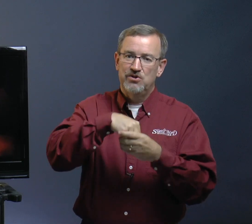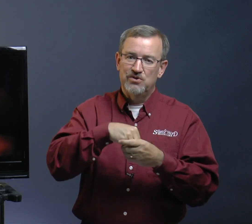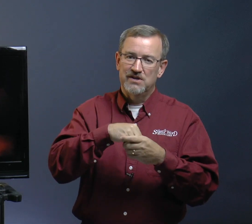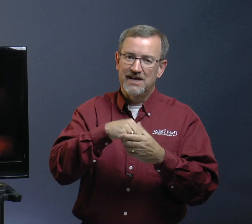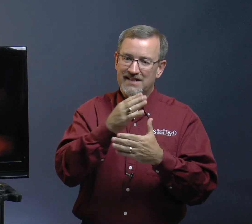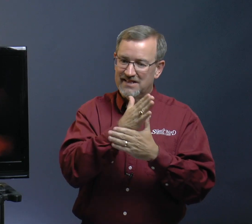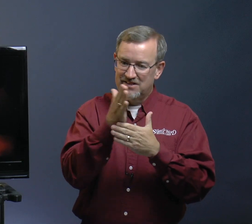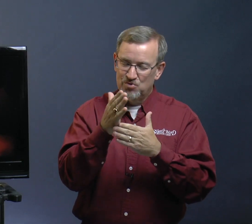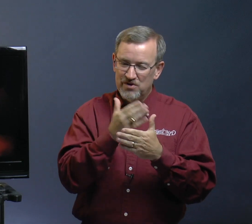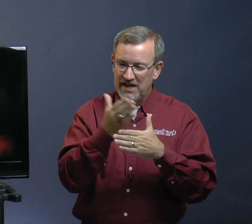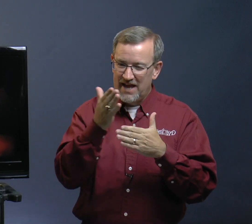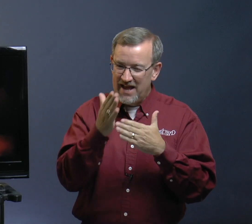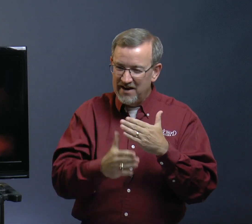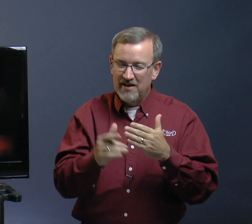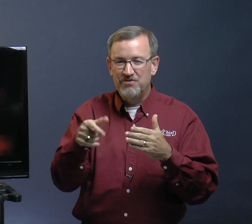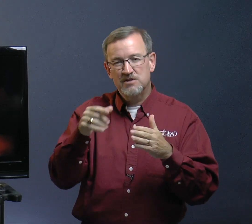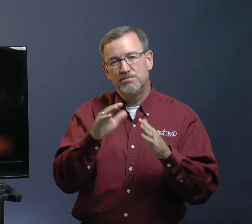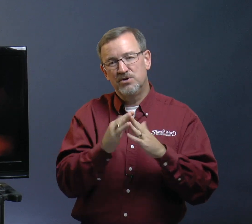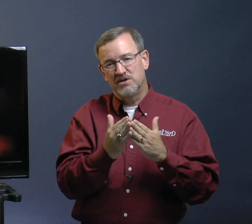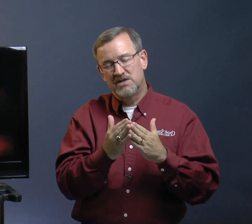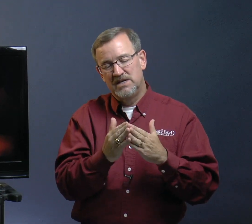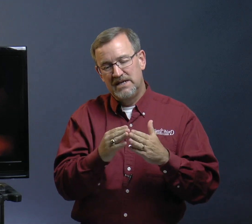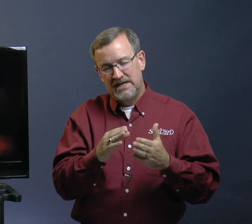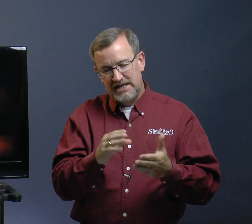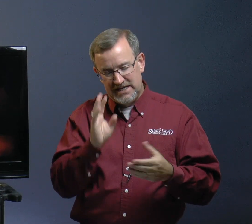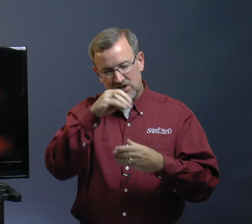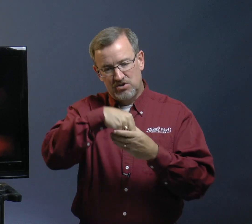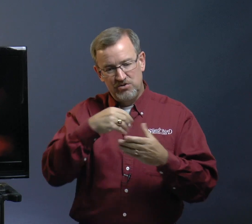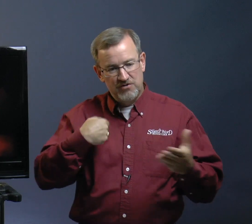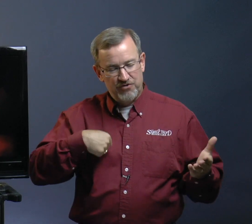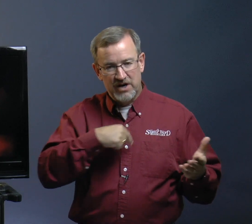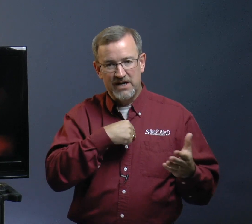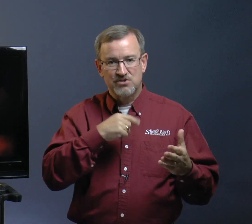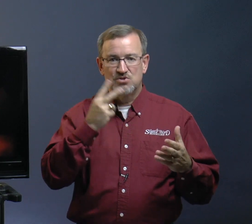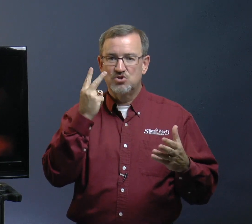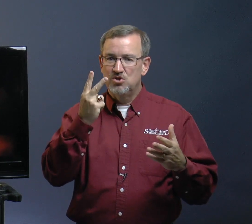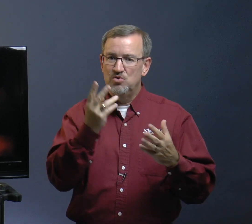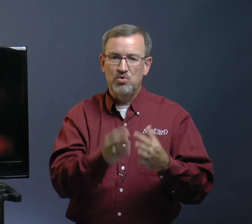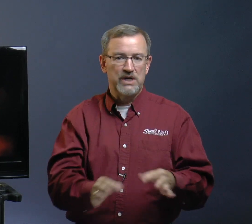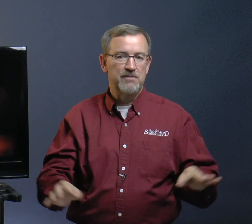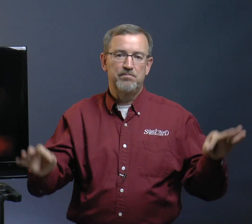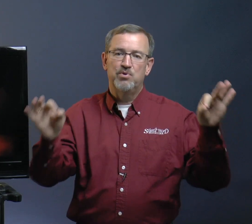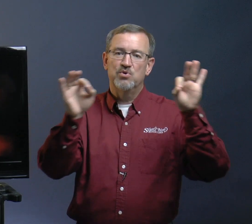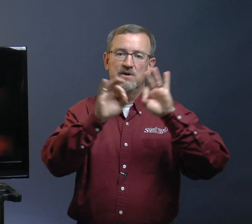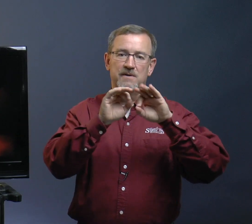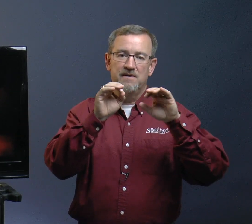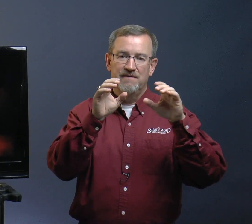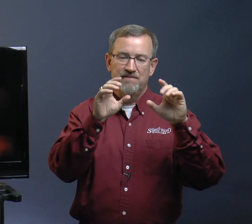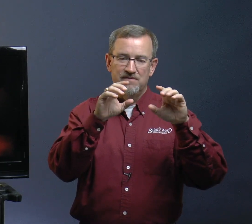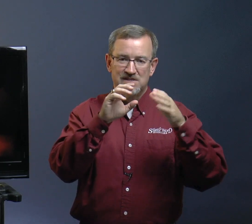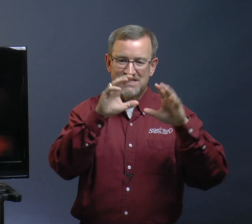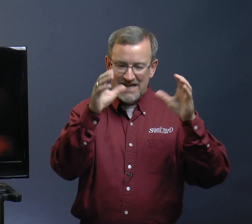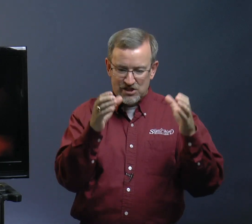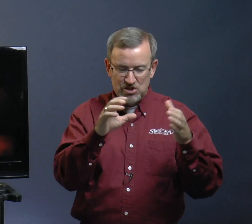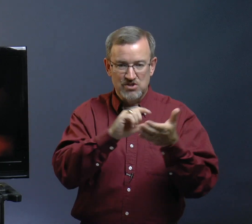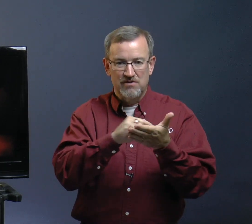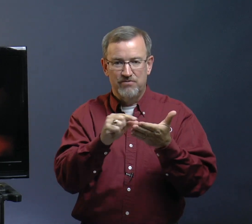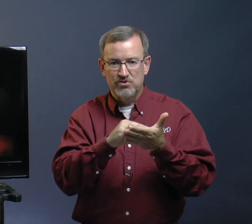included, toward the end of this book, he included for us two important sections of